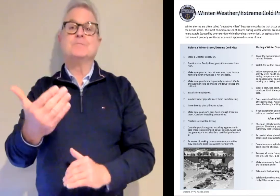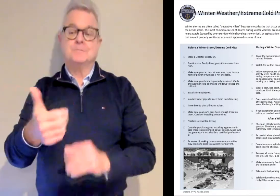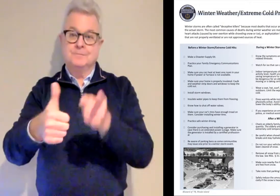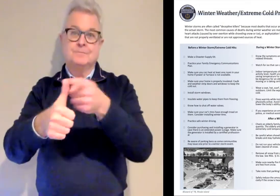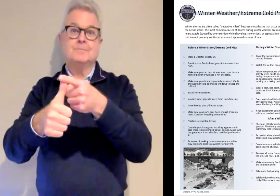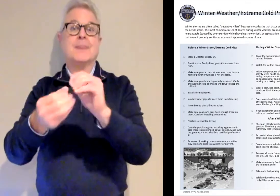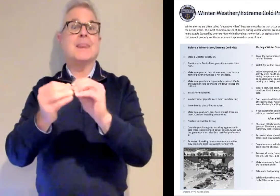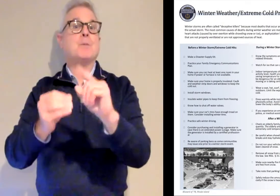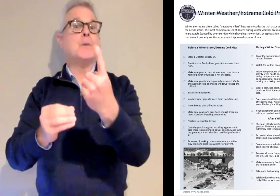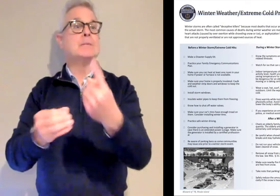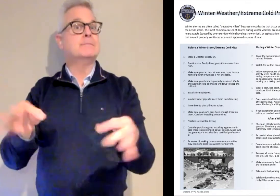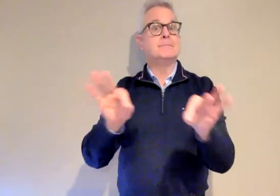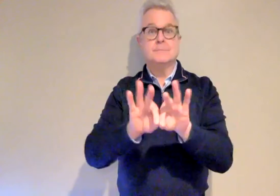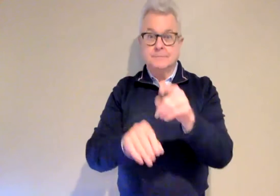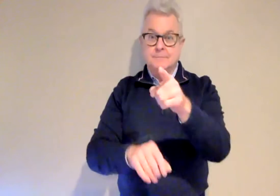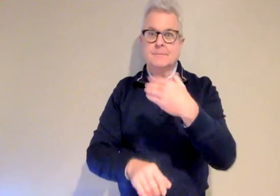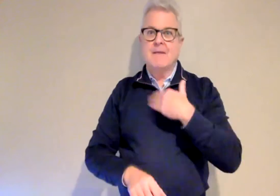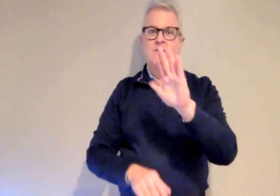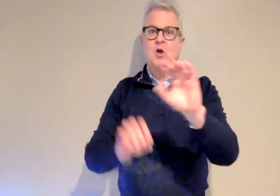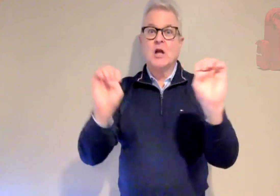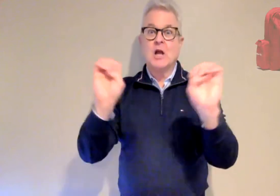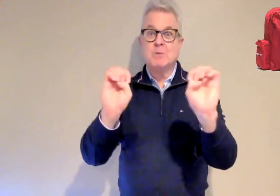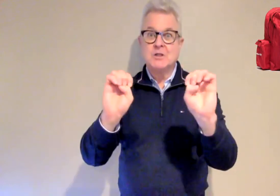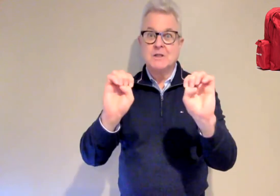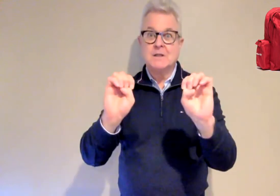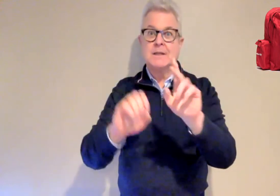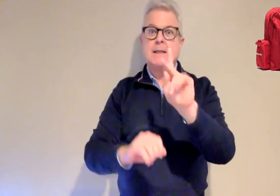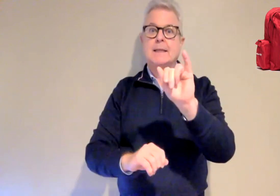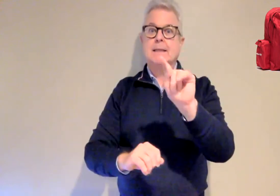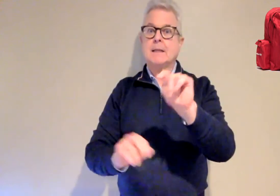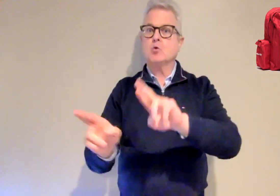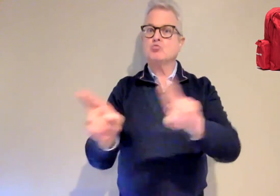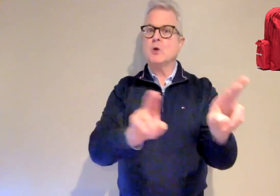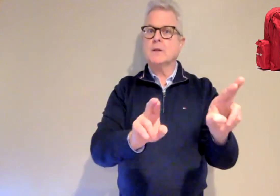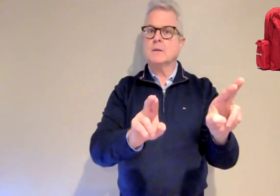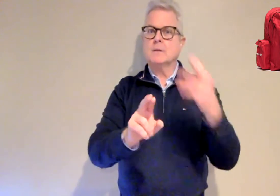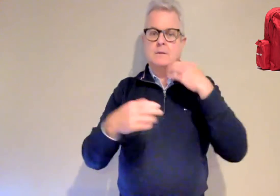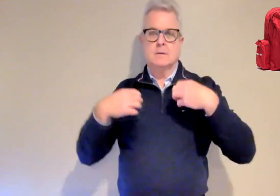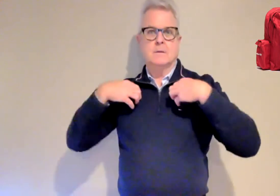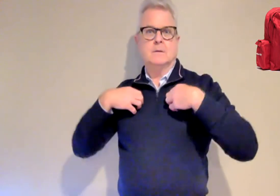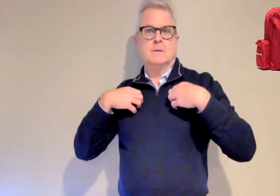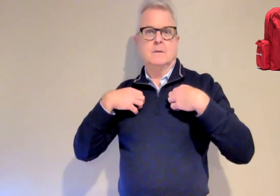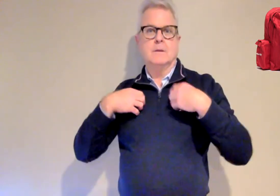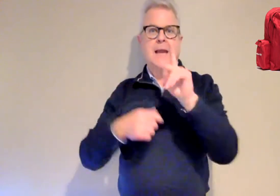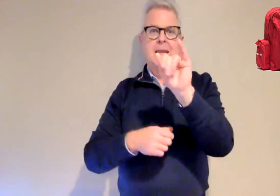Now, speaking about a checklist, one of the first things that's very important is that you should have a ready-to-go